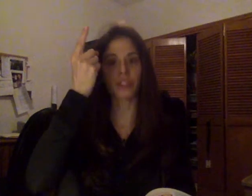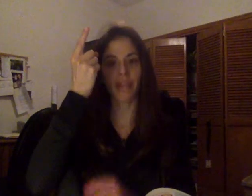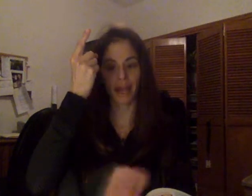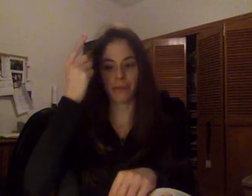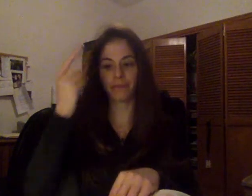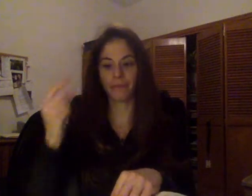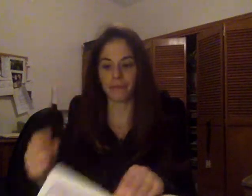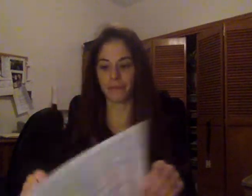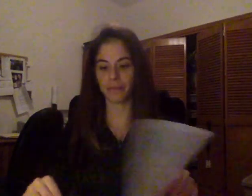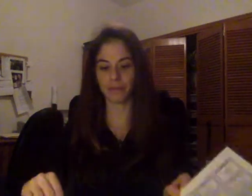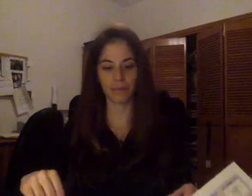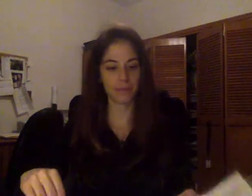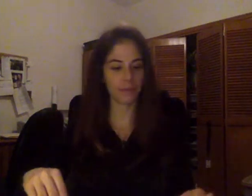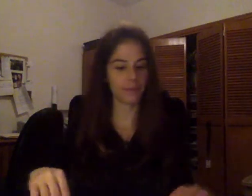understand.